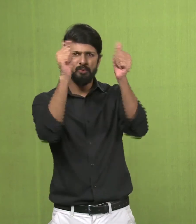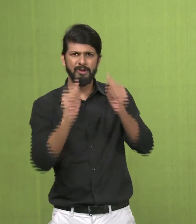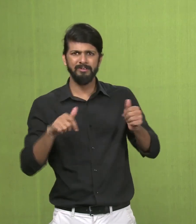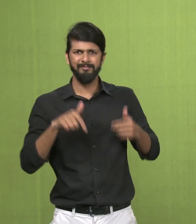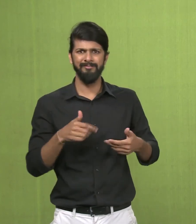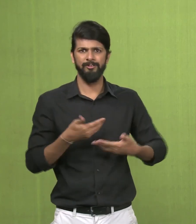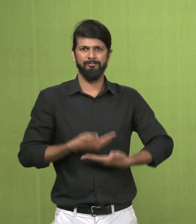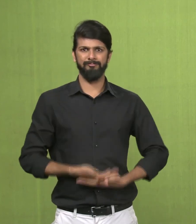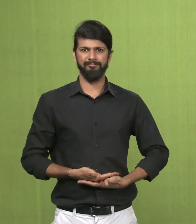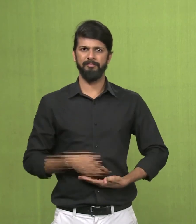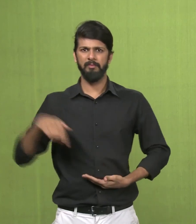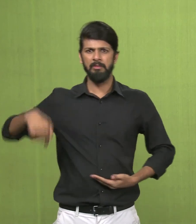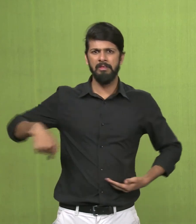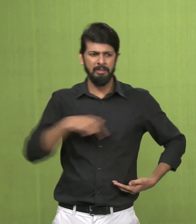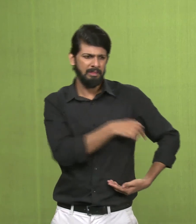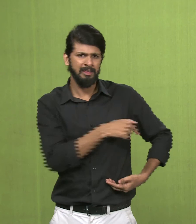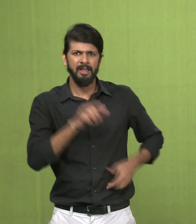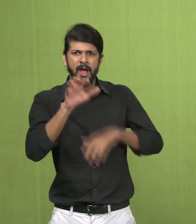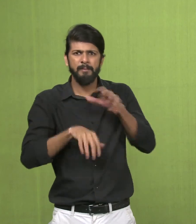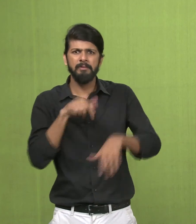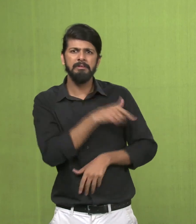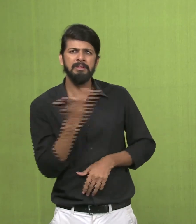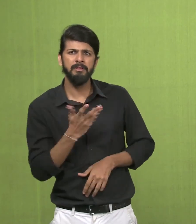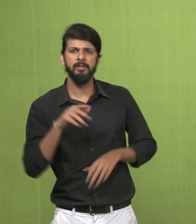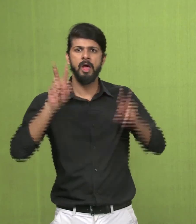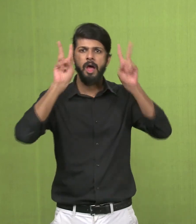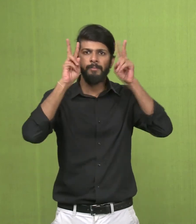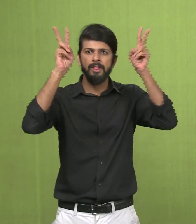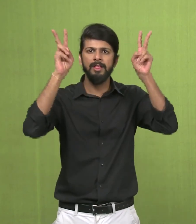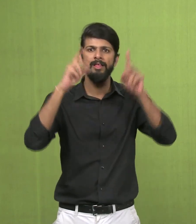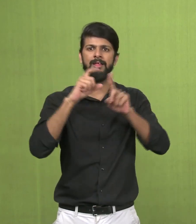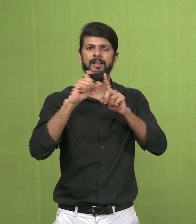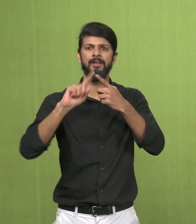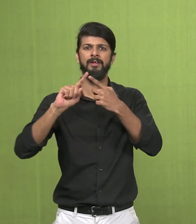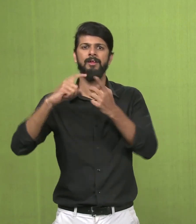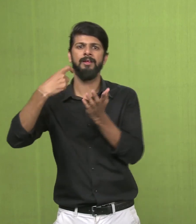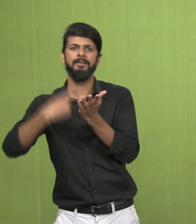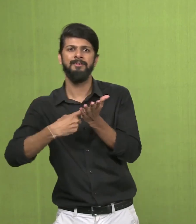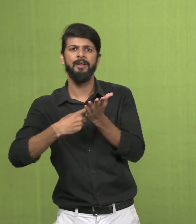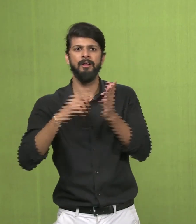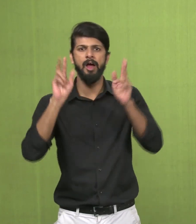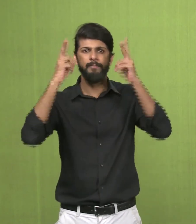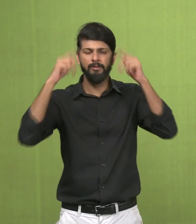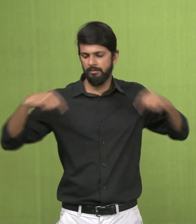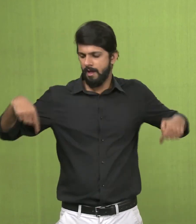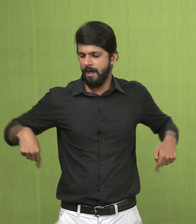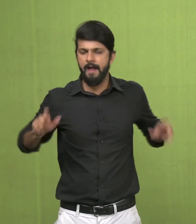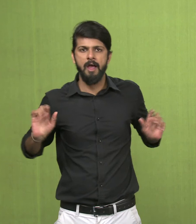In this sculpture, answer number 4, in this sculpture the figure of the Tirthankara is flanked